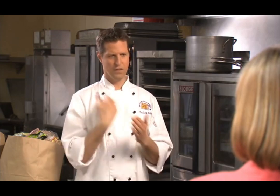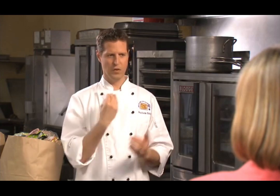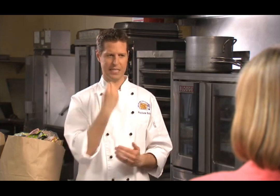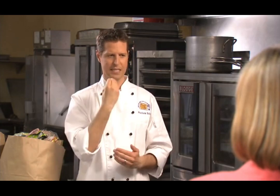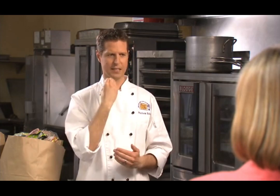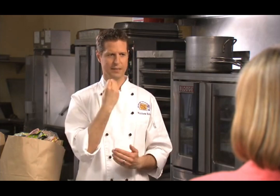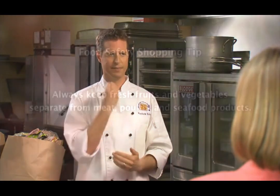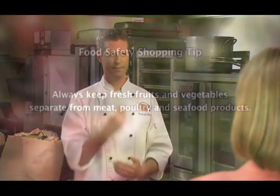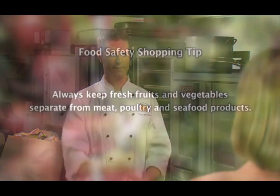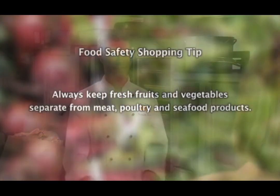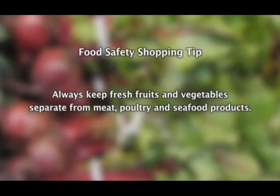well before eating them.